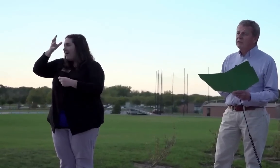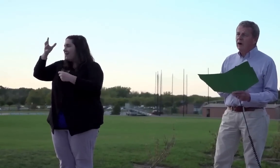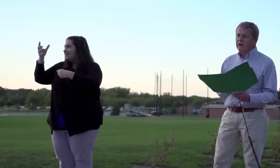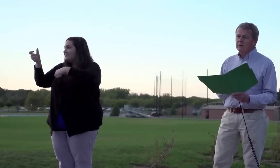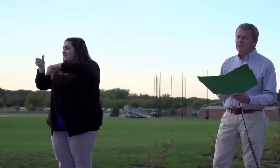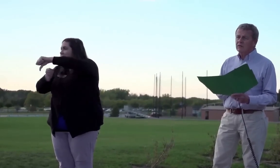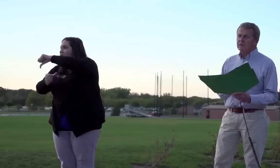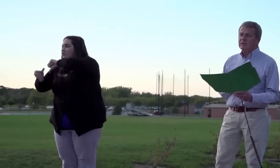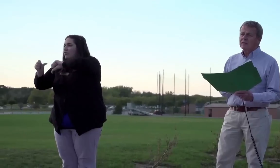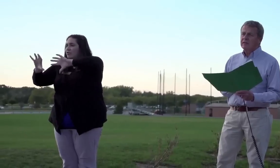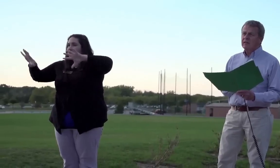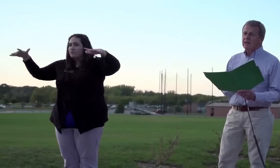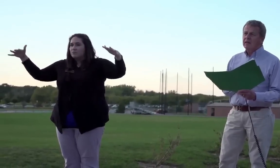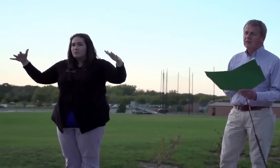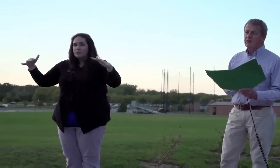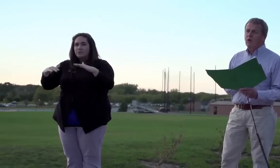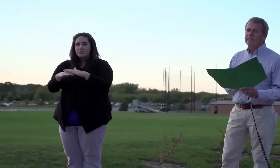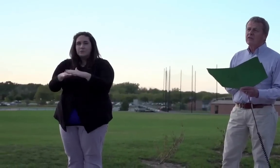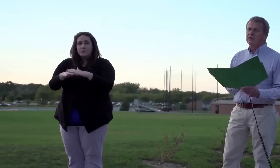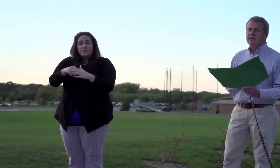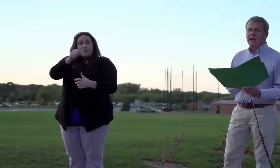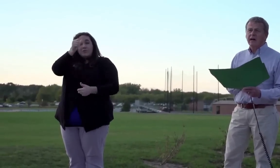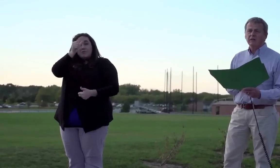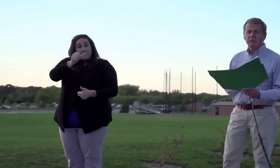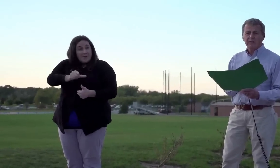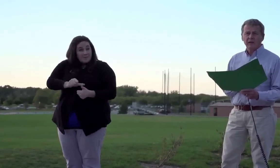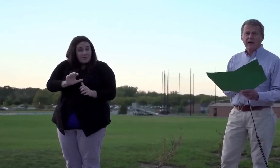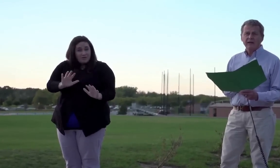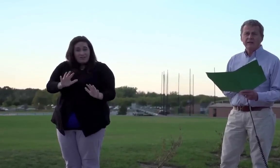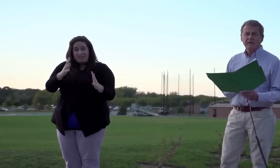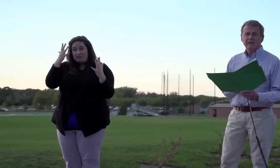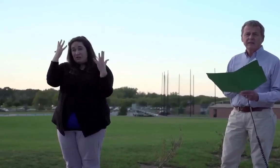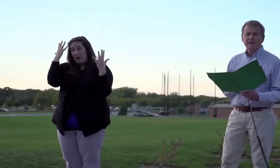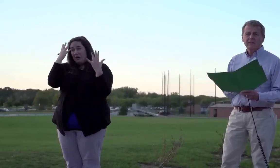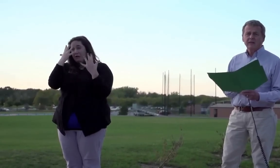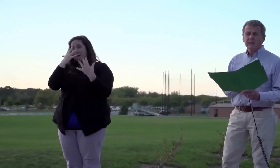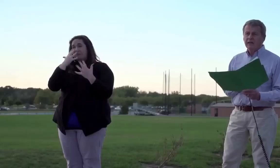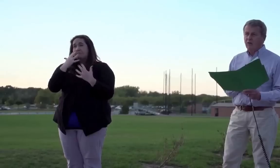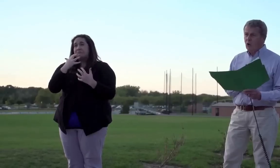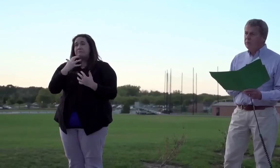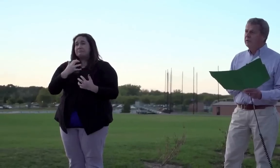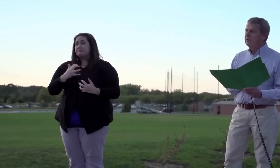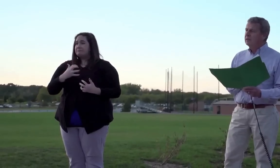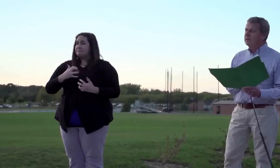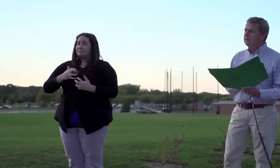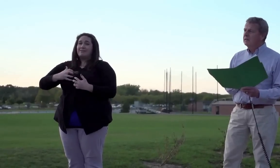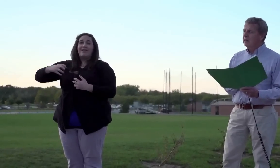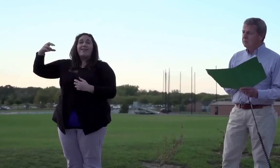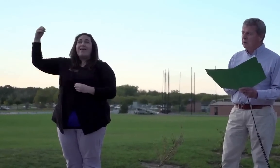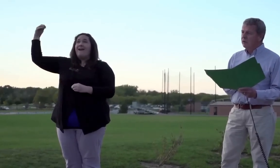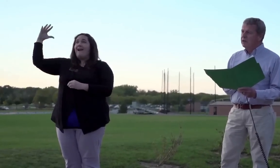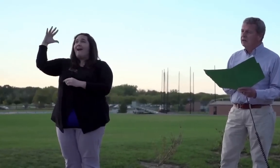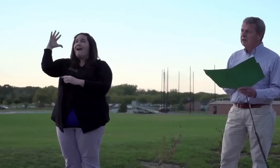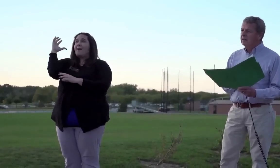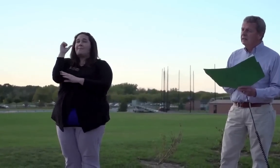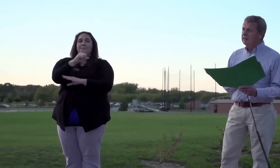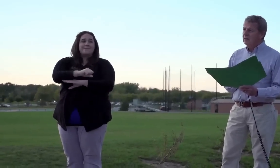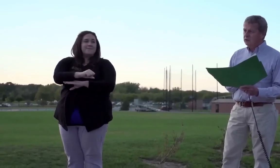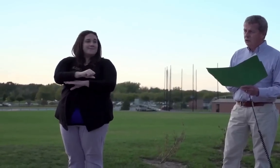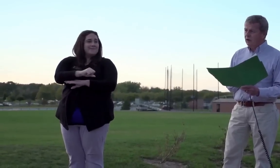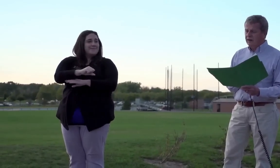darkness is so easily conquered by the light of hope and memory and